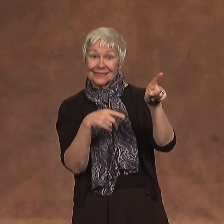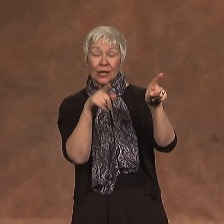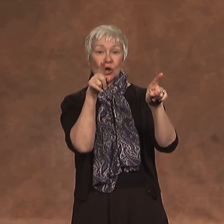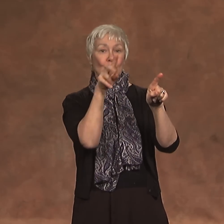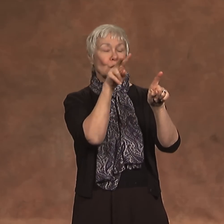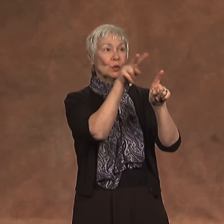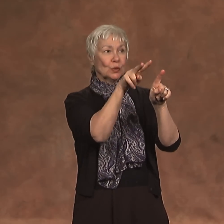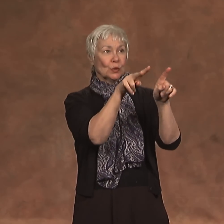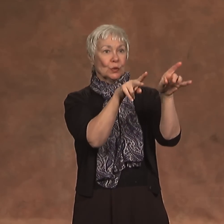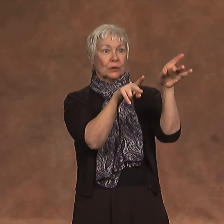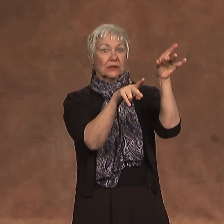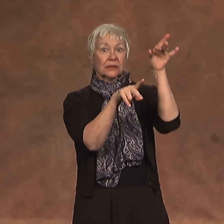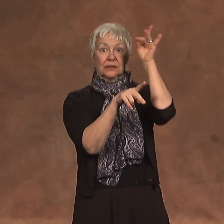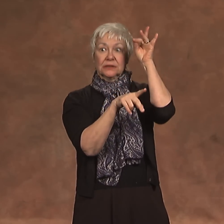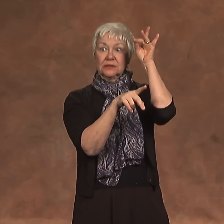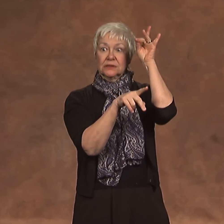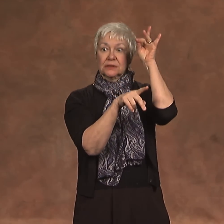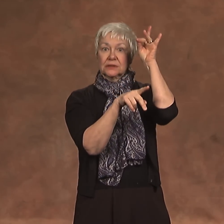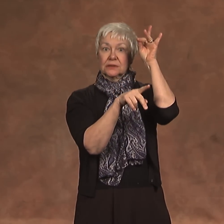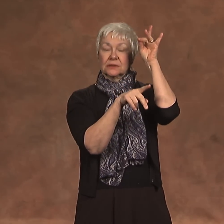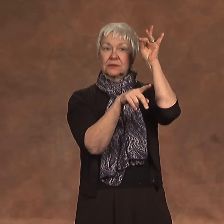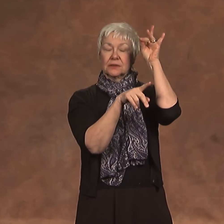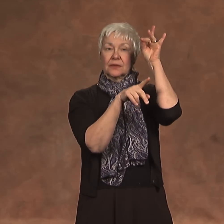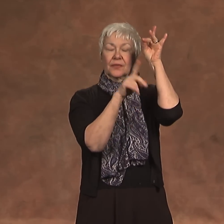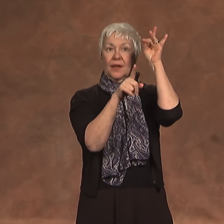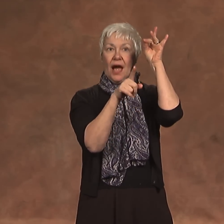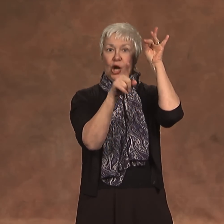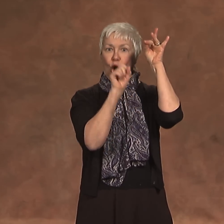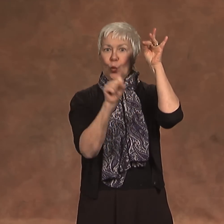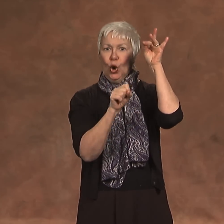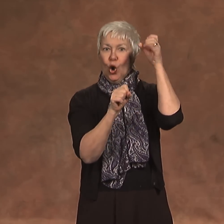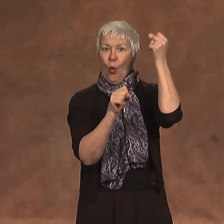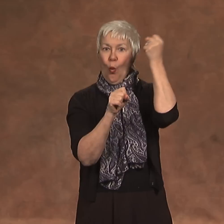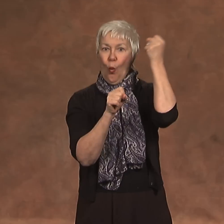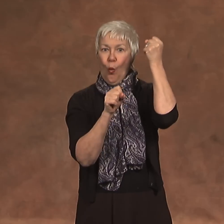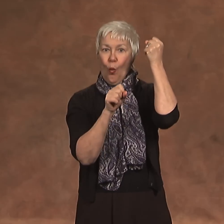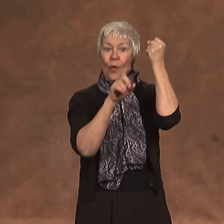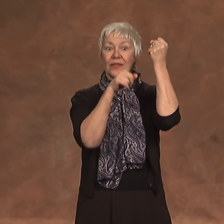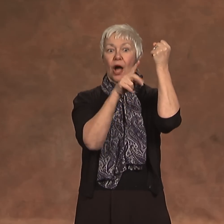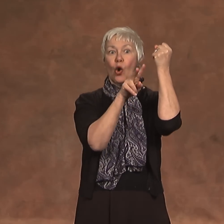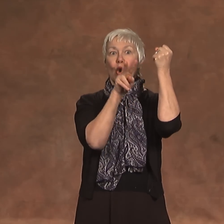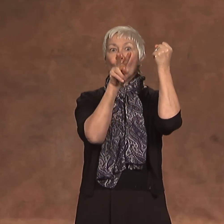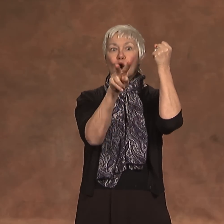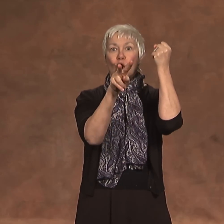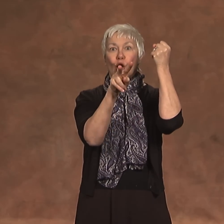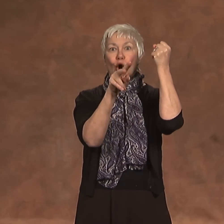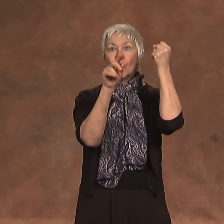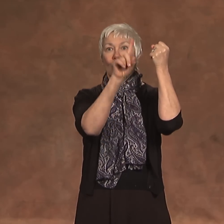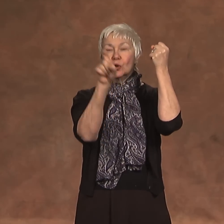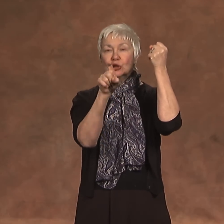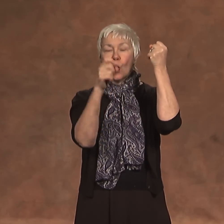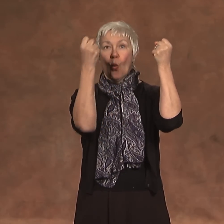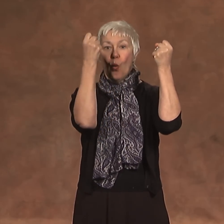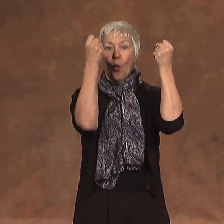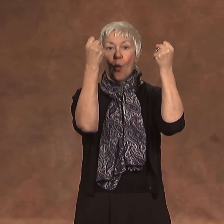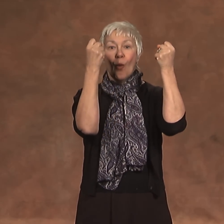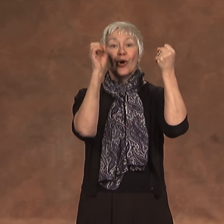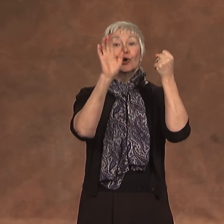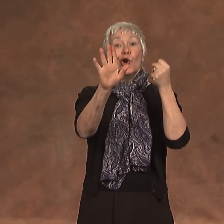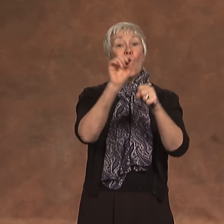in long term memory. As seen in one of the previous slides, suppose a student is taking in information and then is asked a question